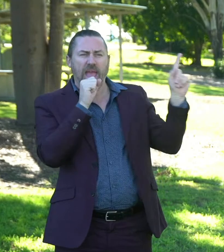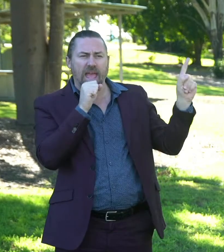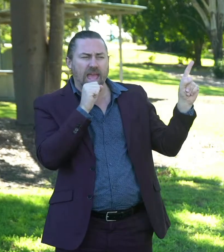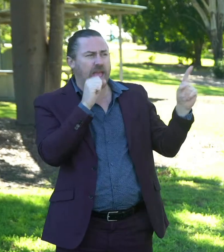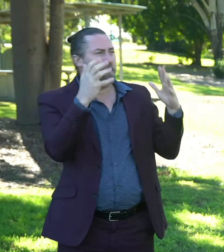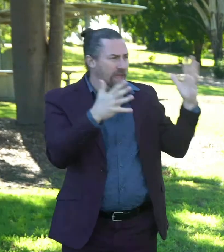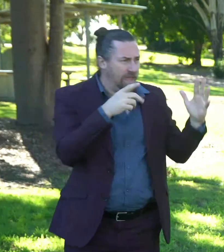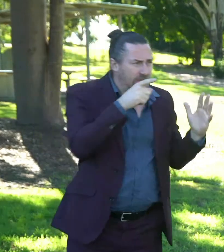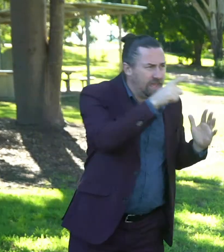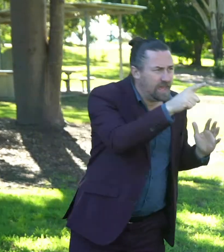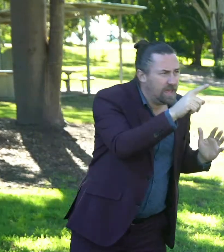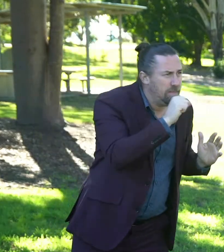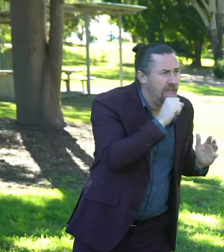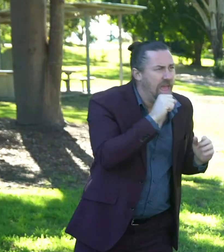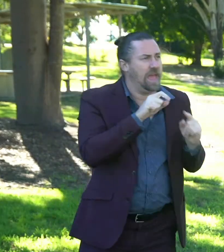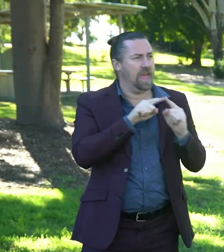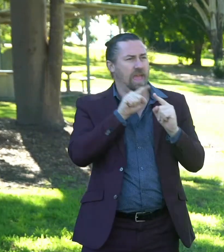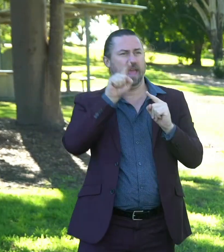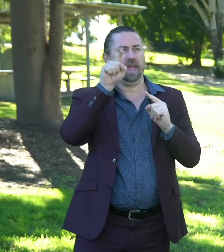Yes.